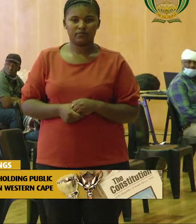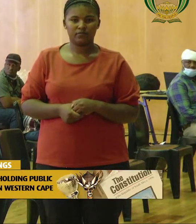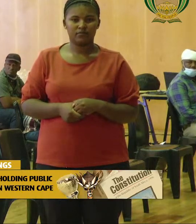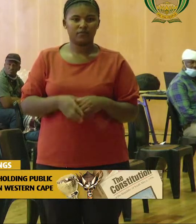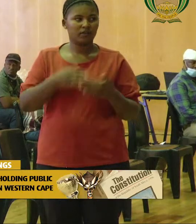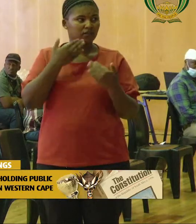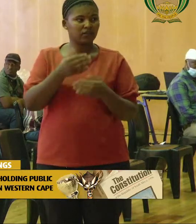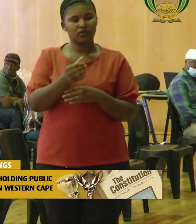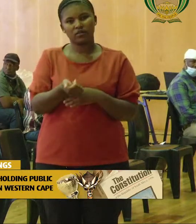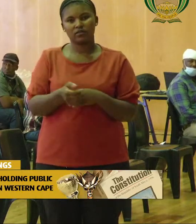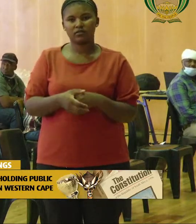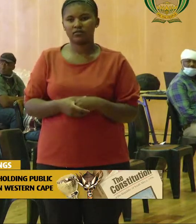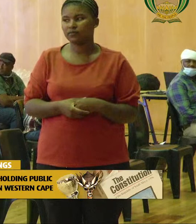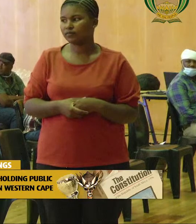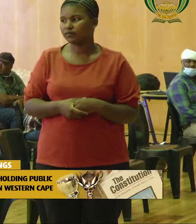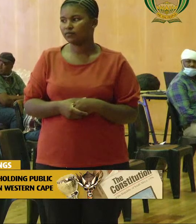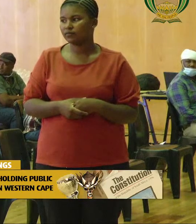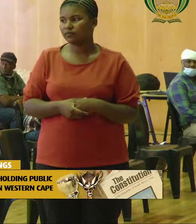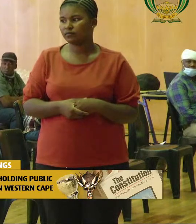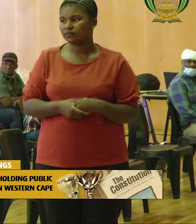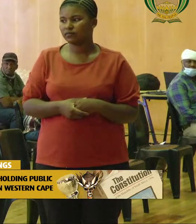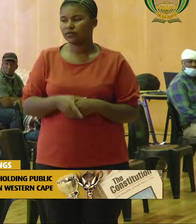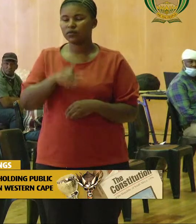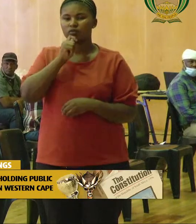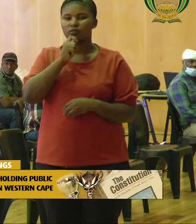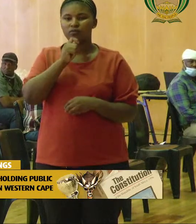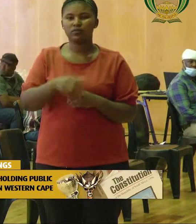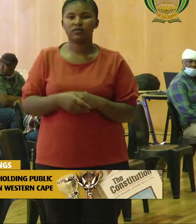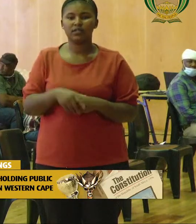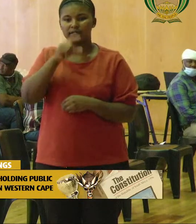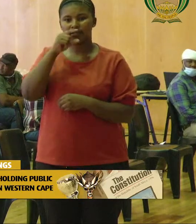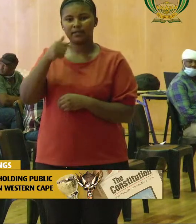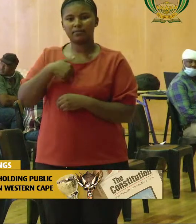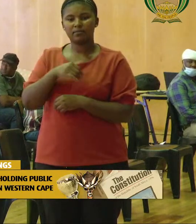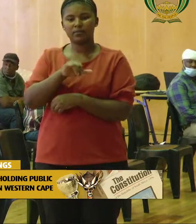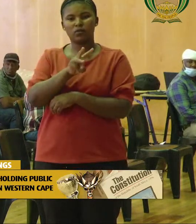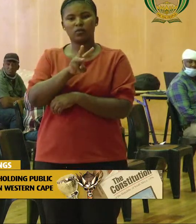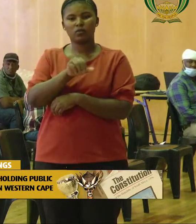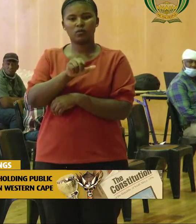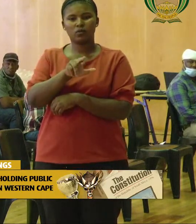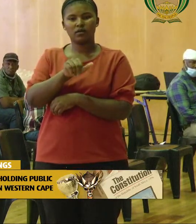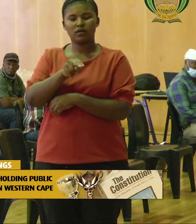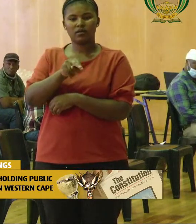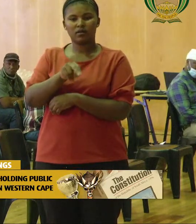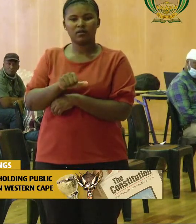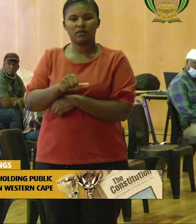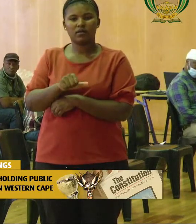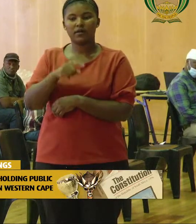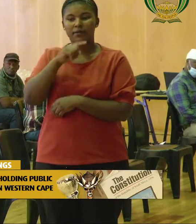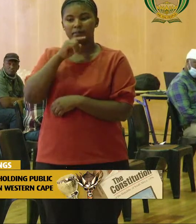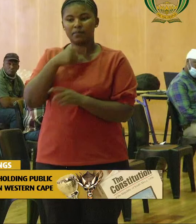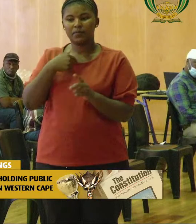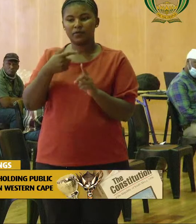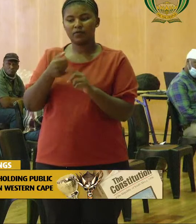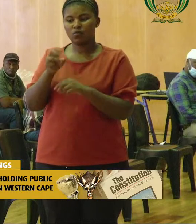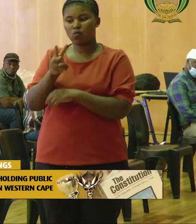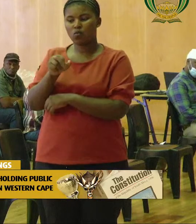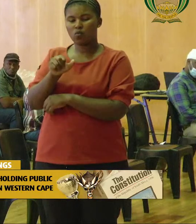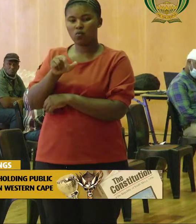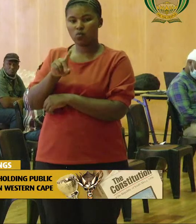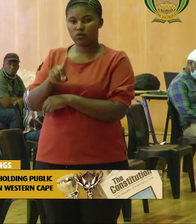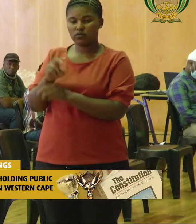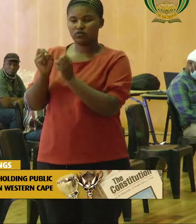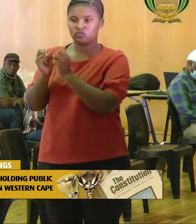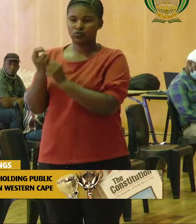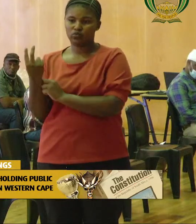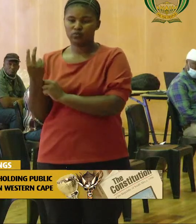Thank you. Next. Good morning. My name is Jonas. I'm from Mosselbay, Ward 2.